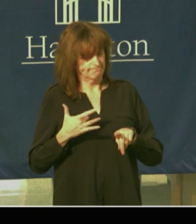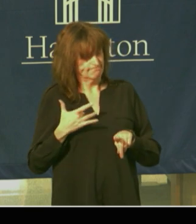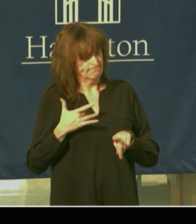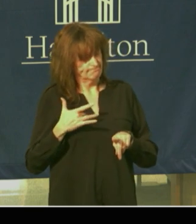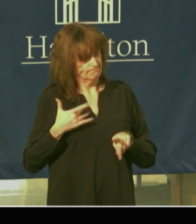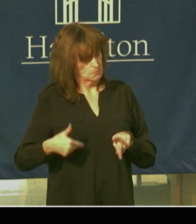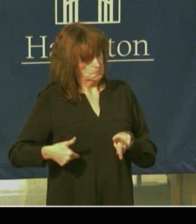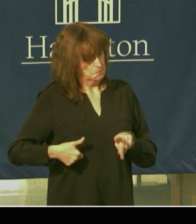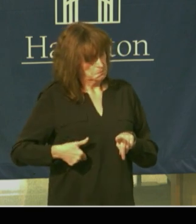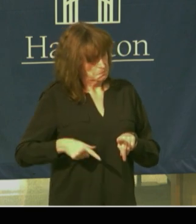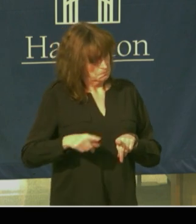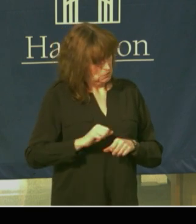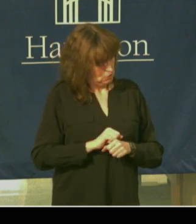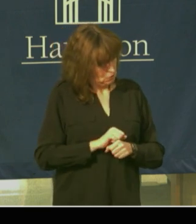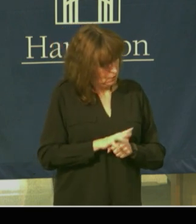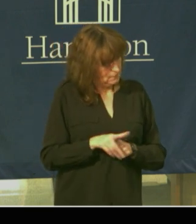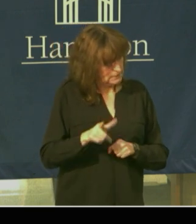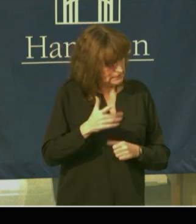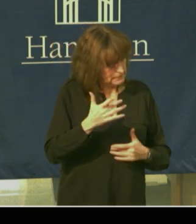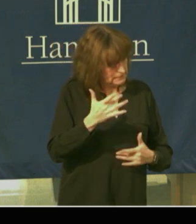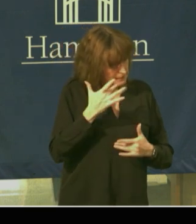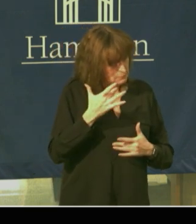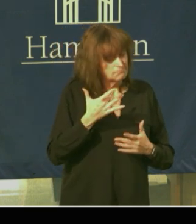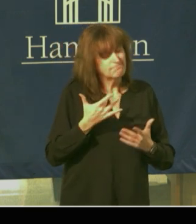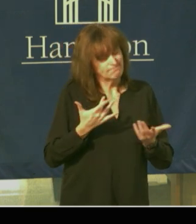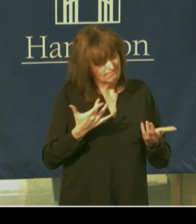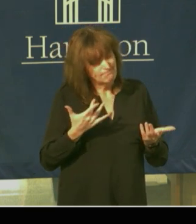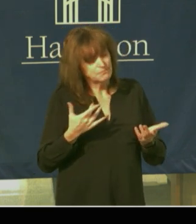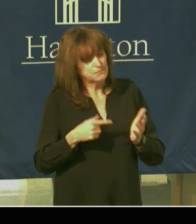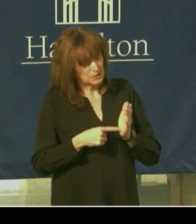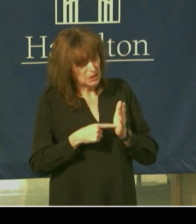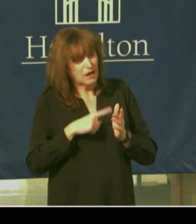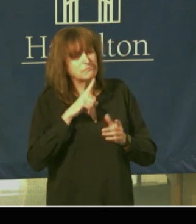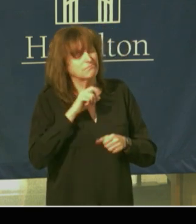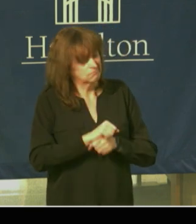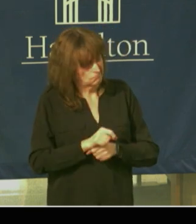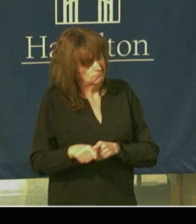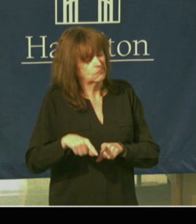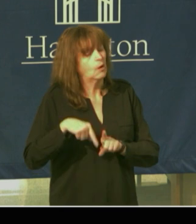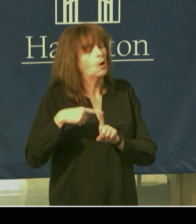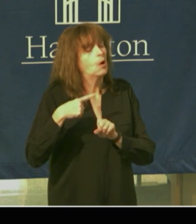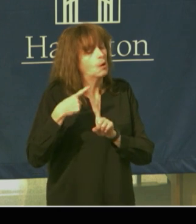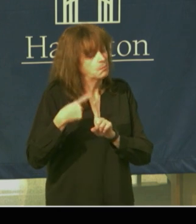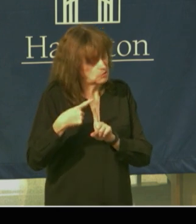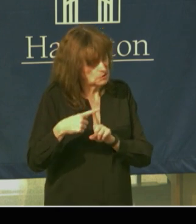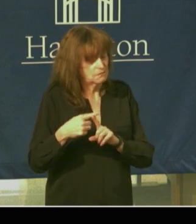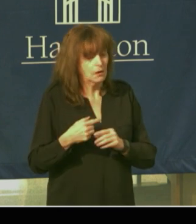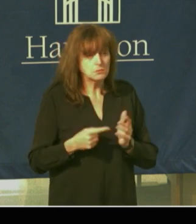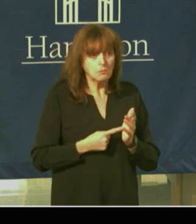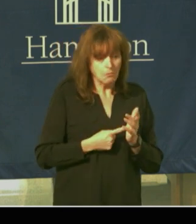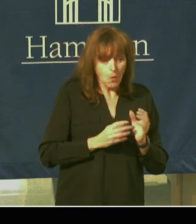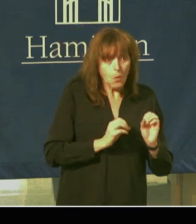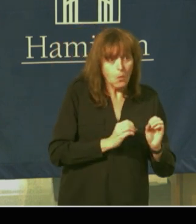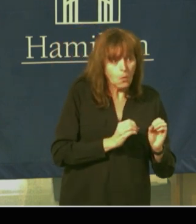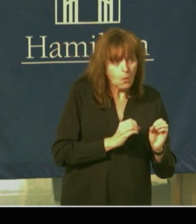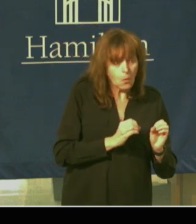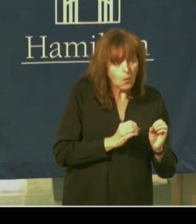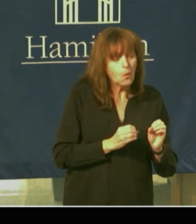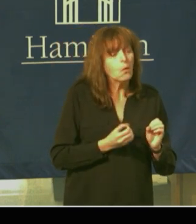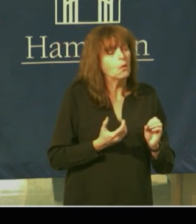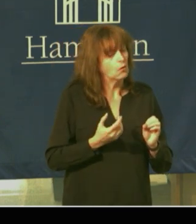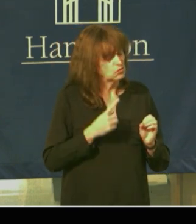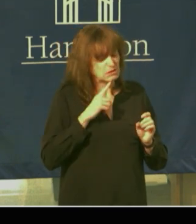are coming back tested positive. We have a mix of folks at this point that I think are pretty reflective of what we're seeing Ontario-wide.